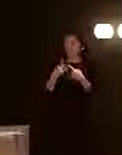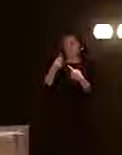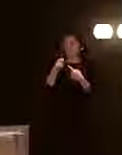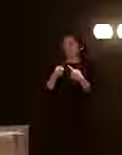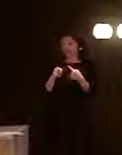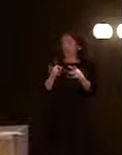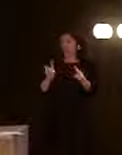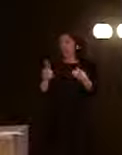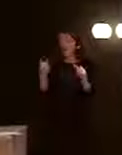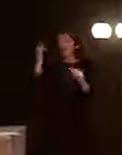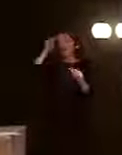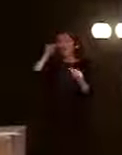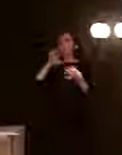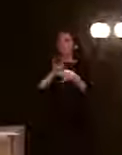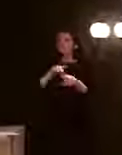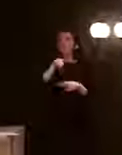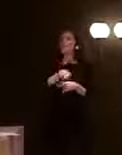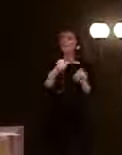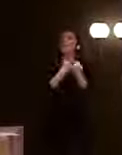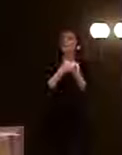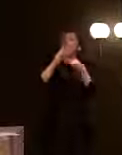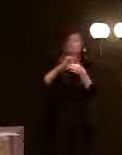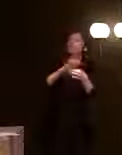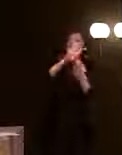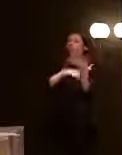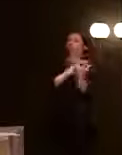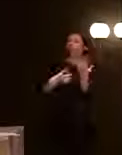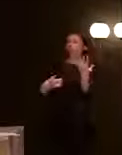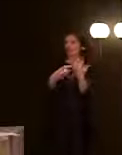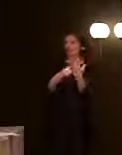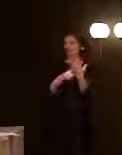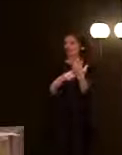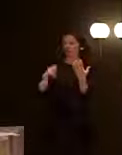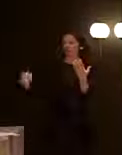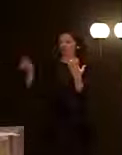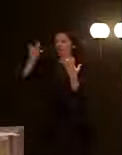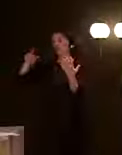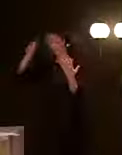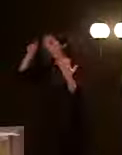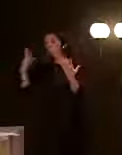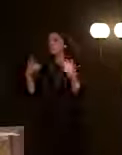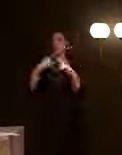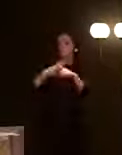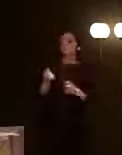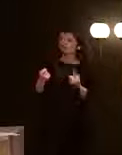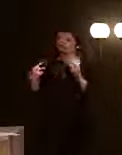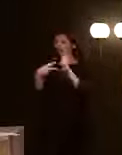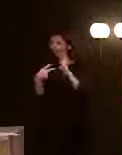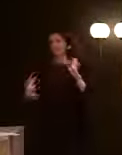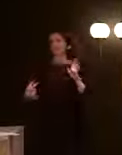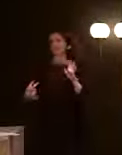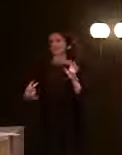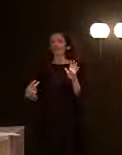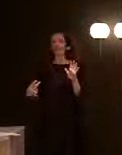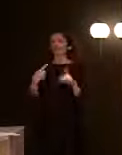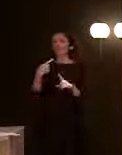develops multiplication and division skills. but also it's a code breaker. The